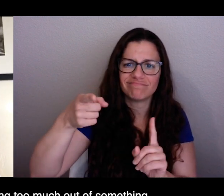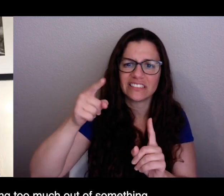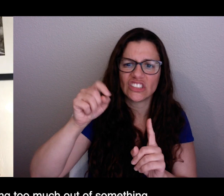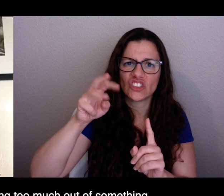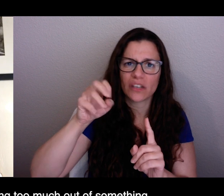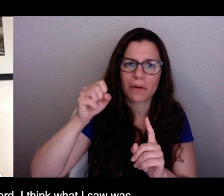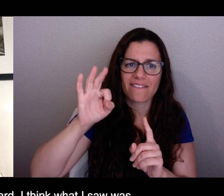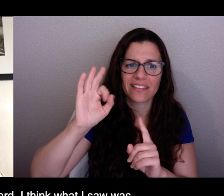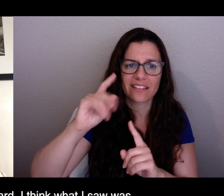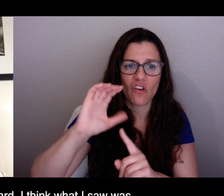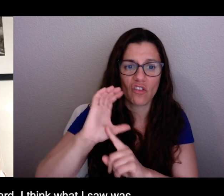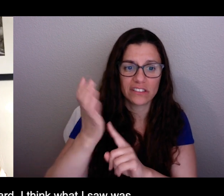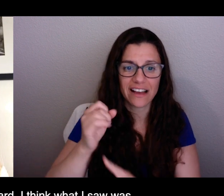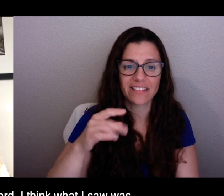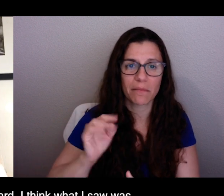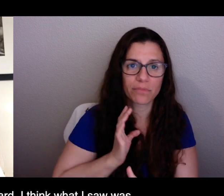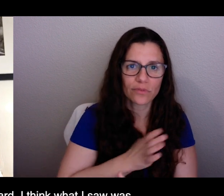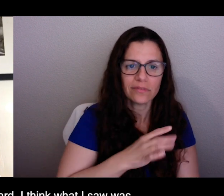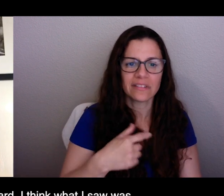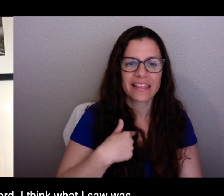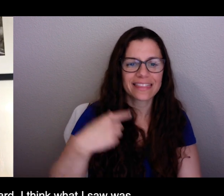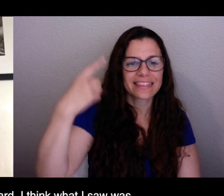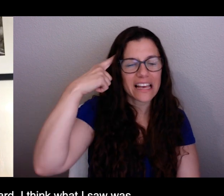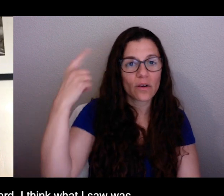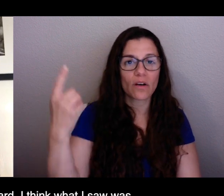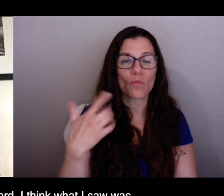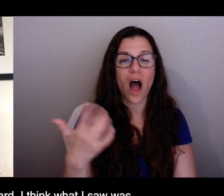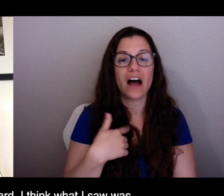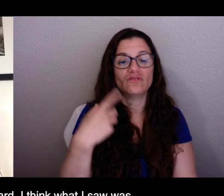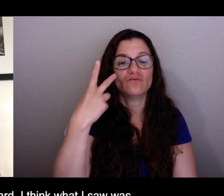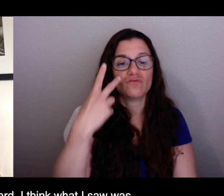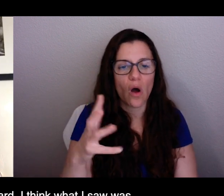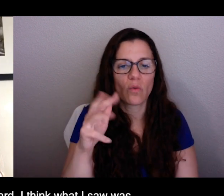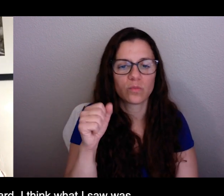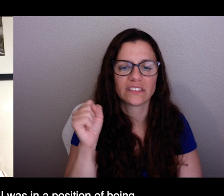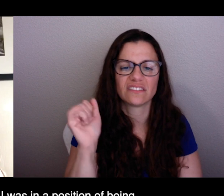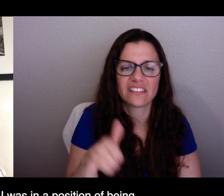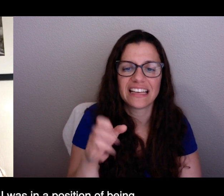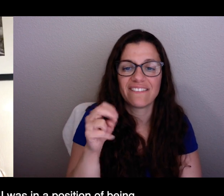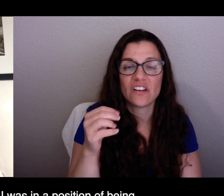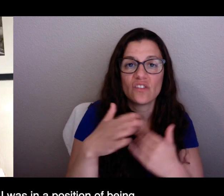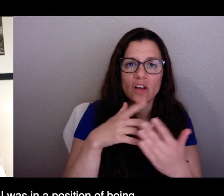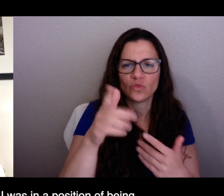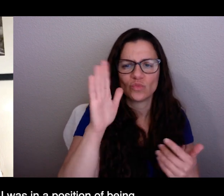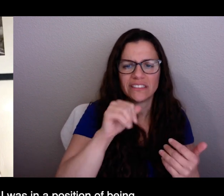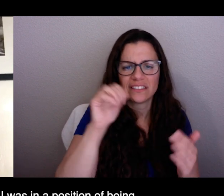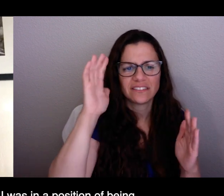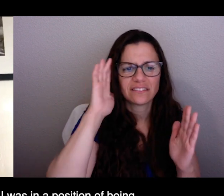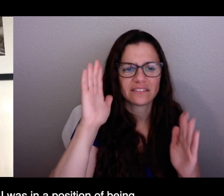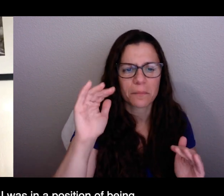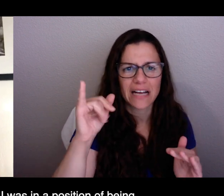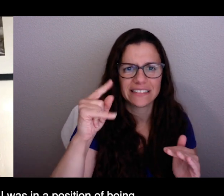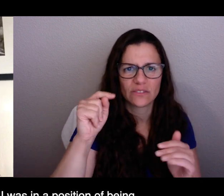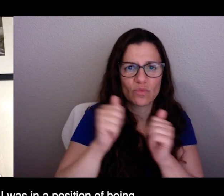And in terms of the culture of the board, I think what I saw was that even though you would not have expected it with this group, I was